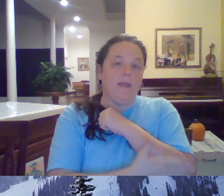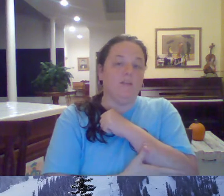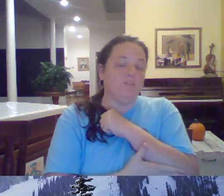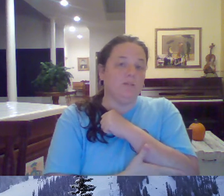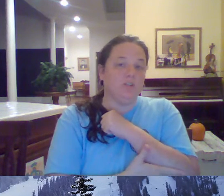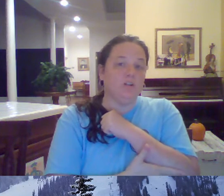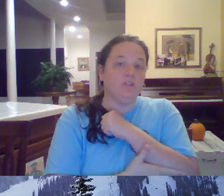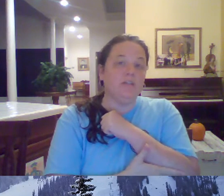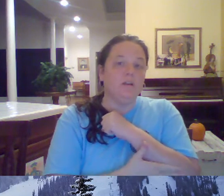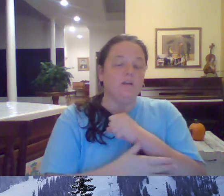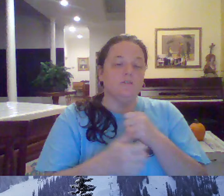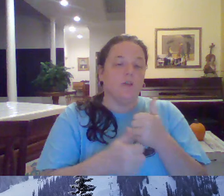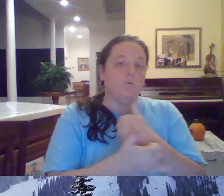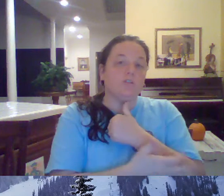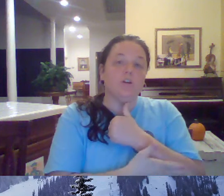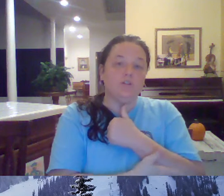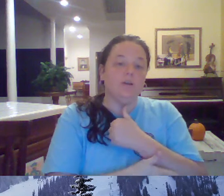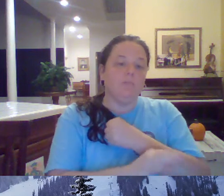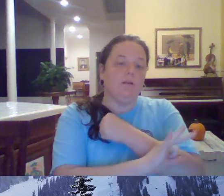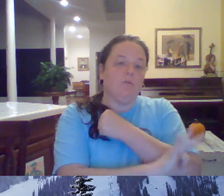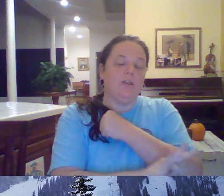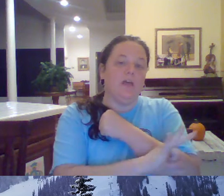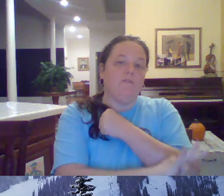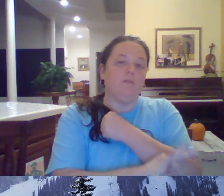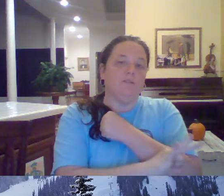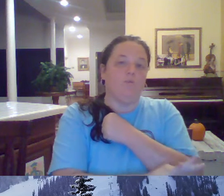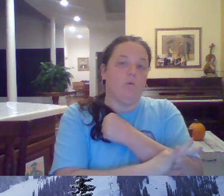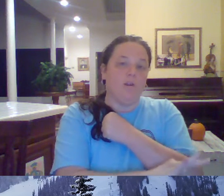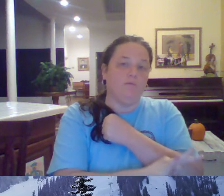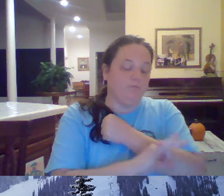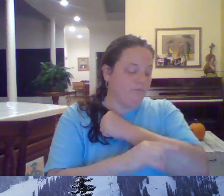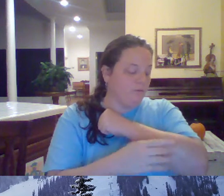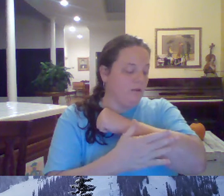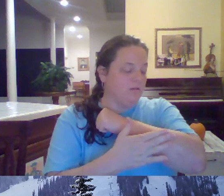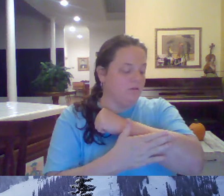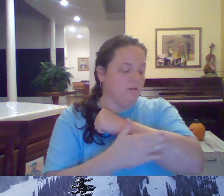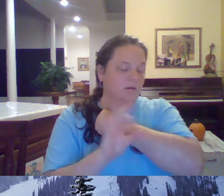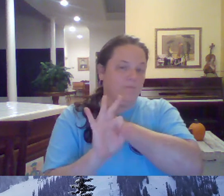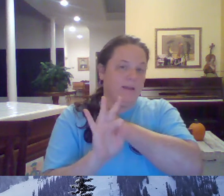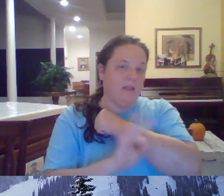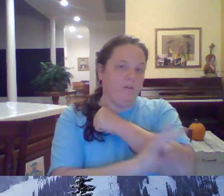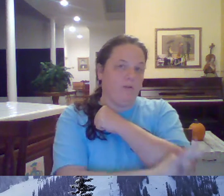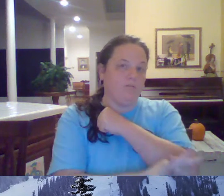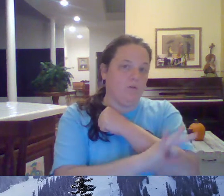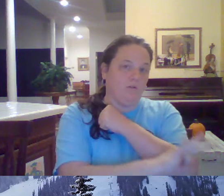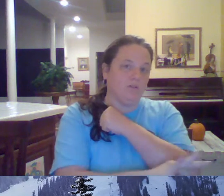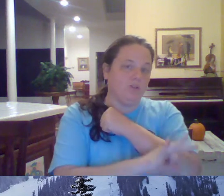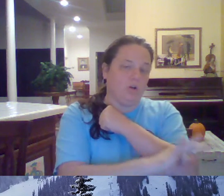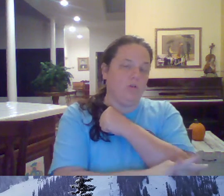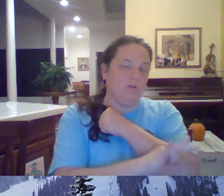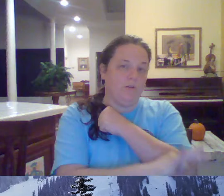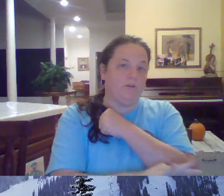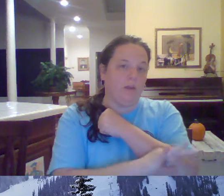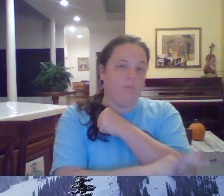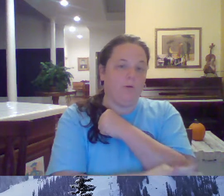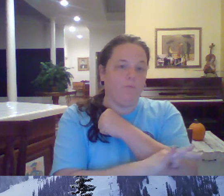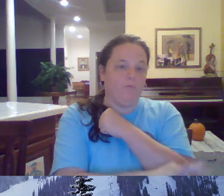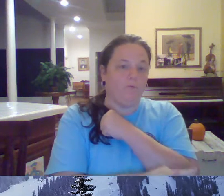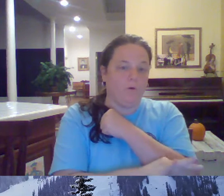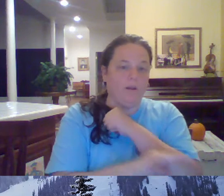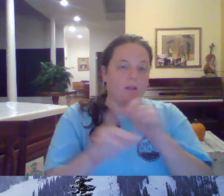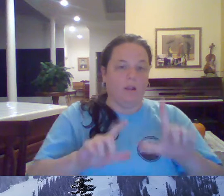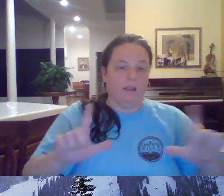your whole hand, that just means country. Like which country, but with an F, it means foreign. So make an F and go on a circle on the other